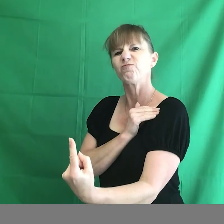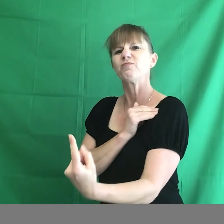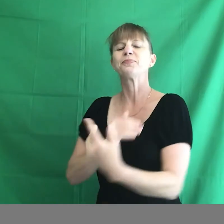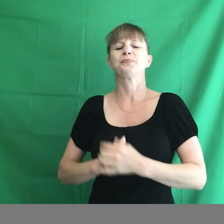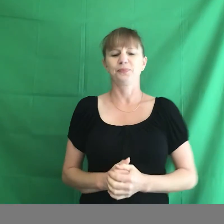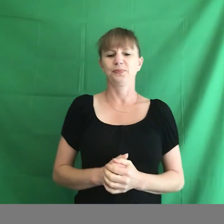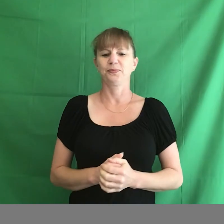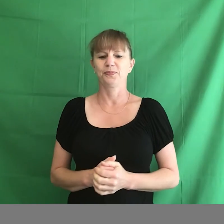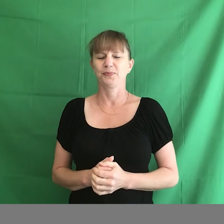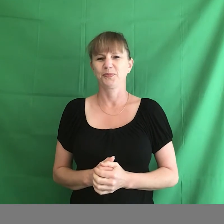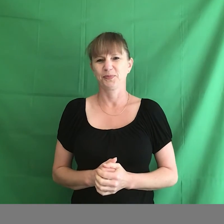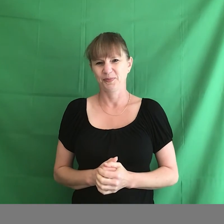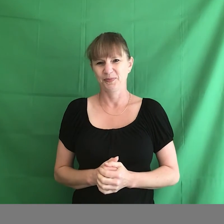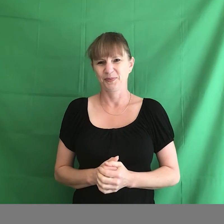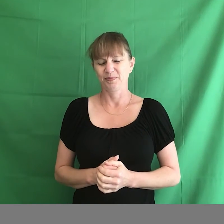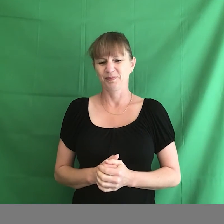individuality.